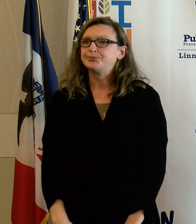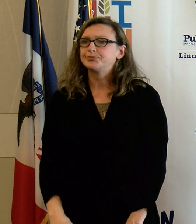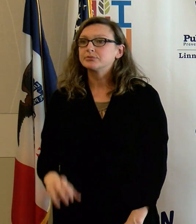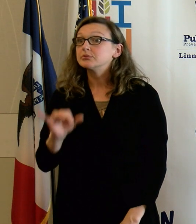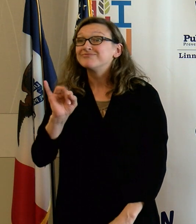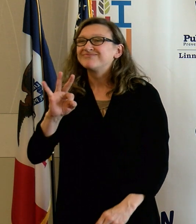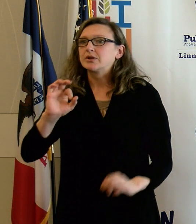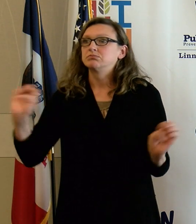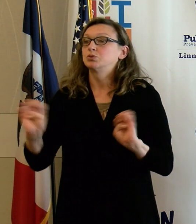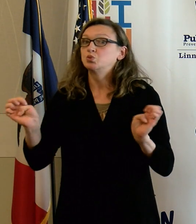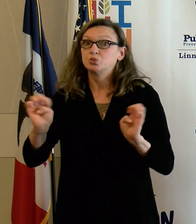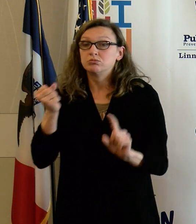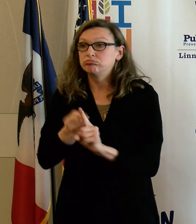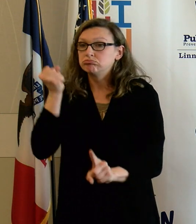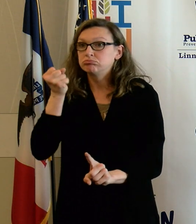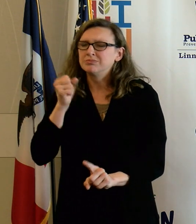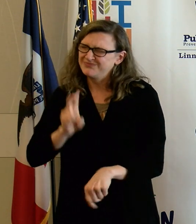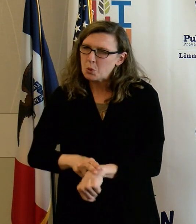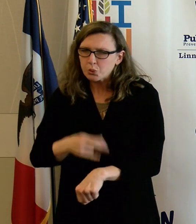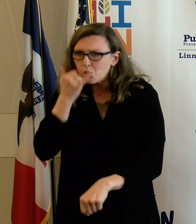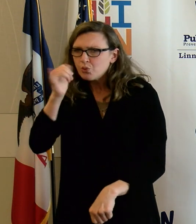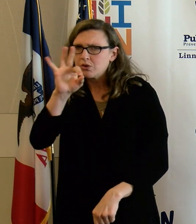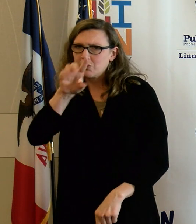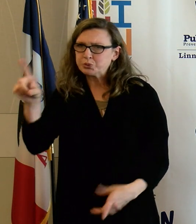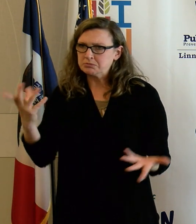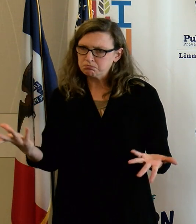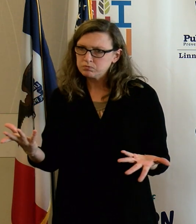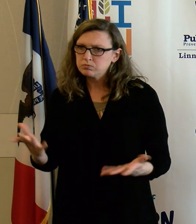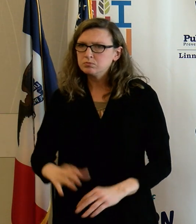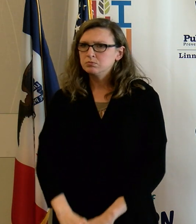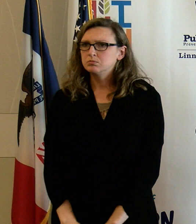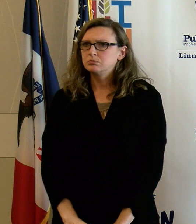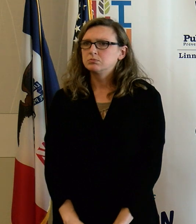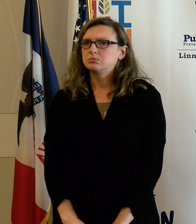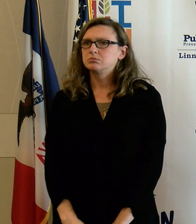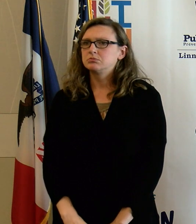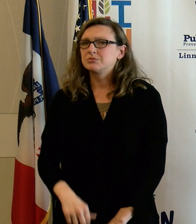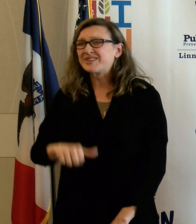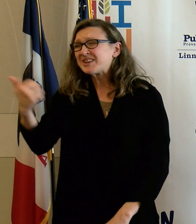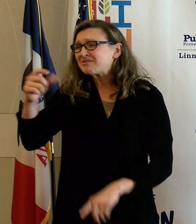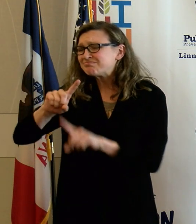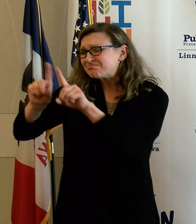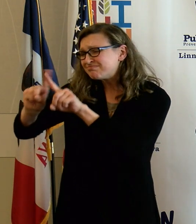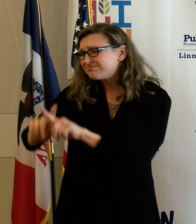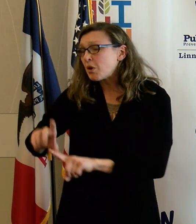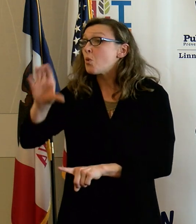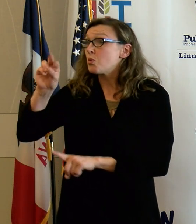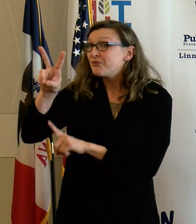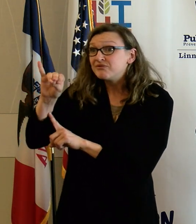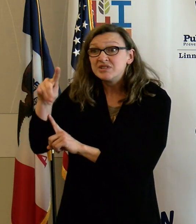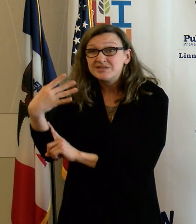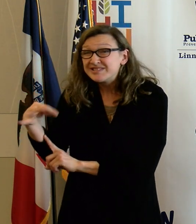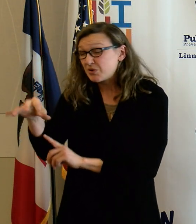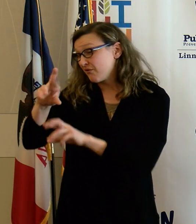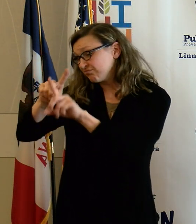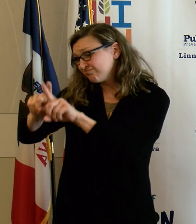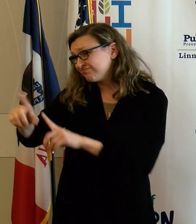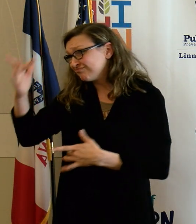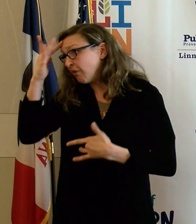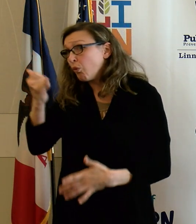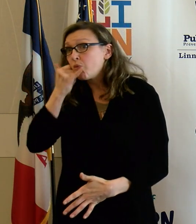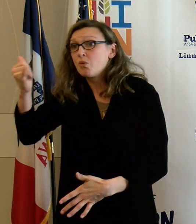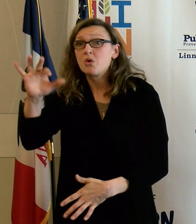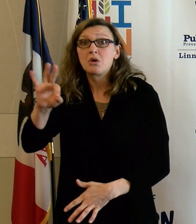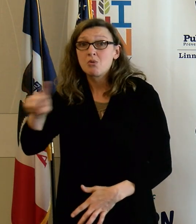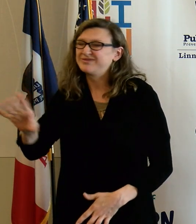call 911. However, for all other illnesses, no matter what that illness is,